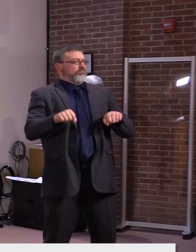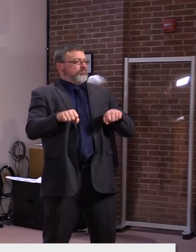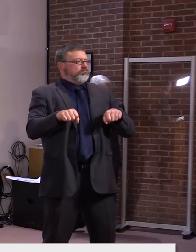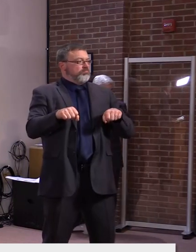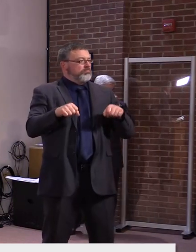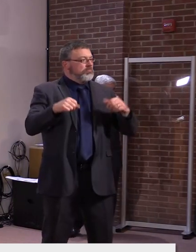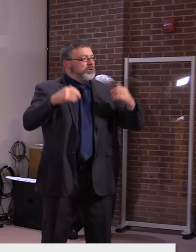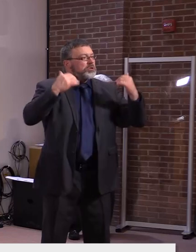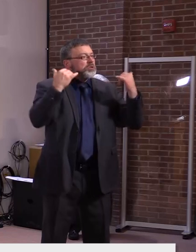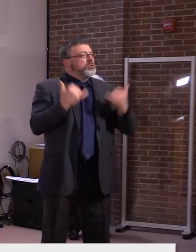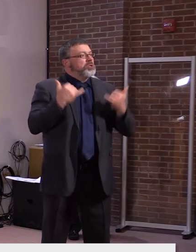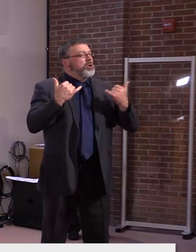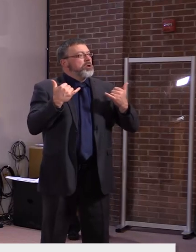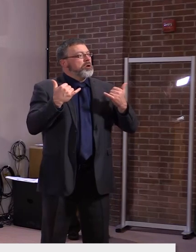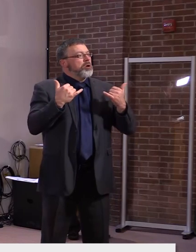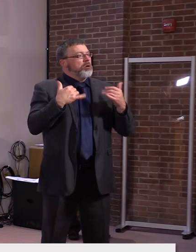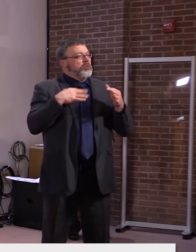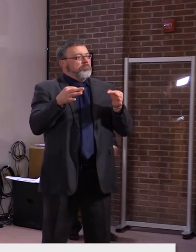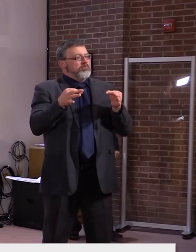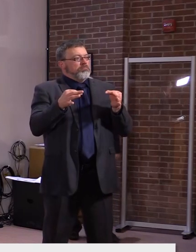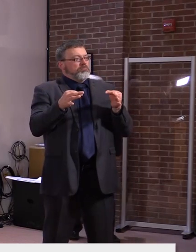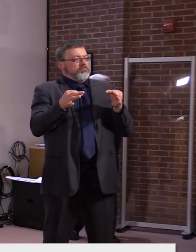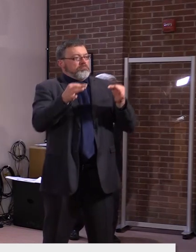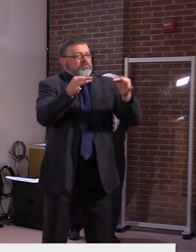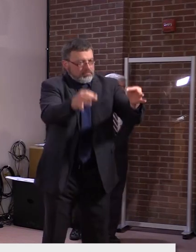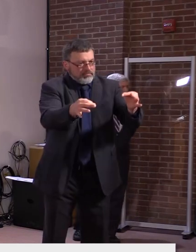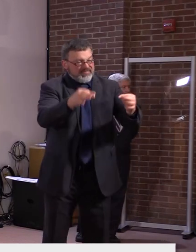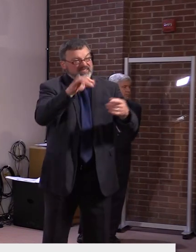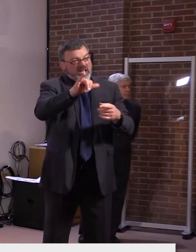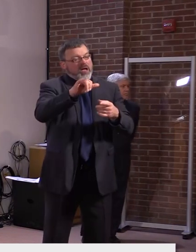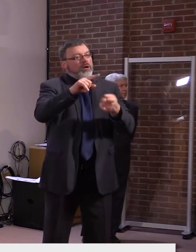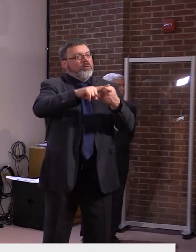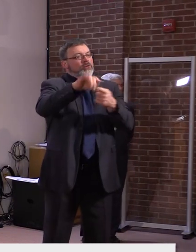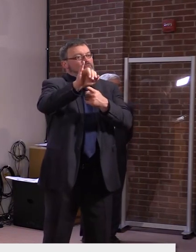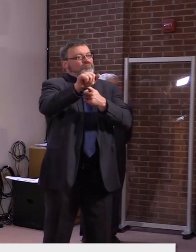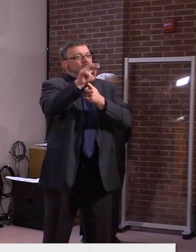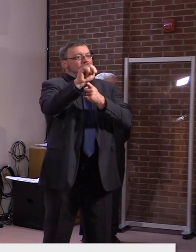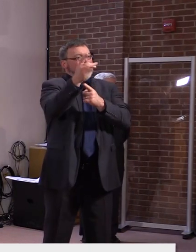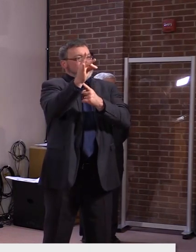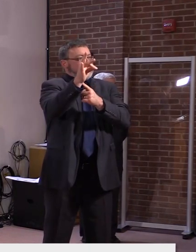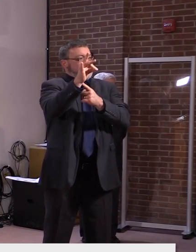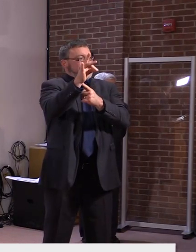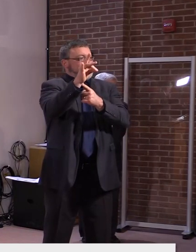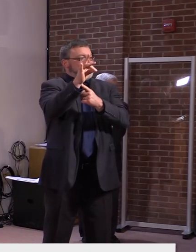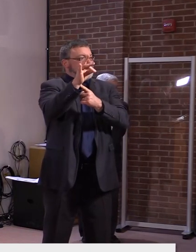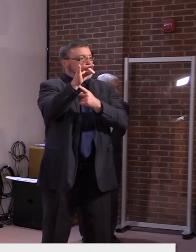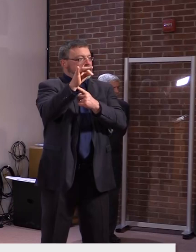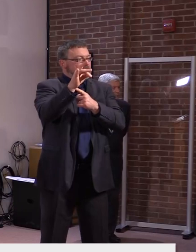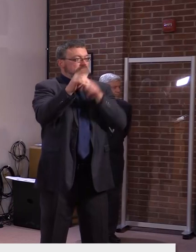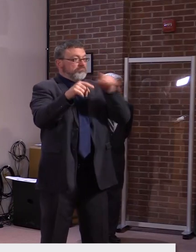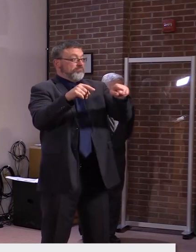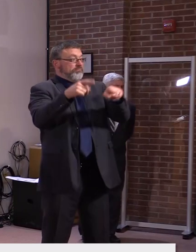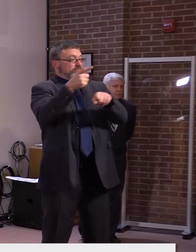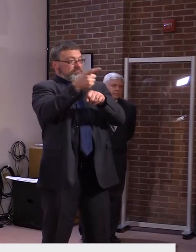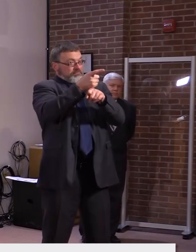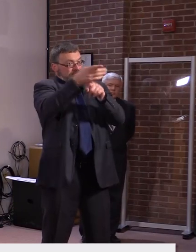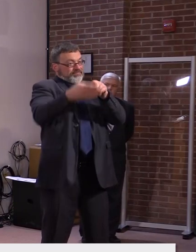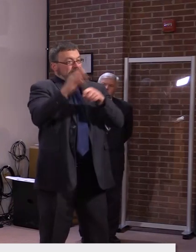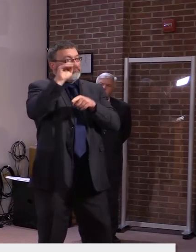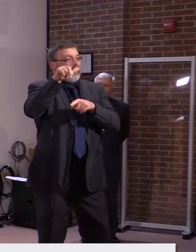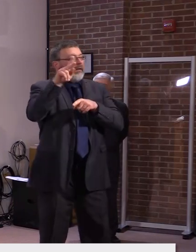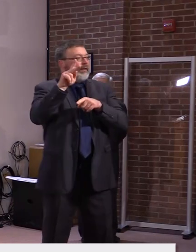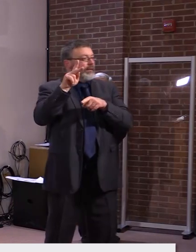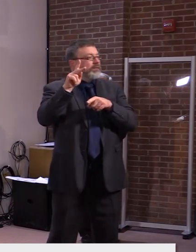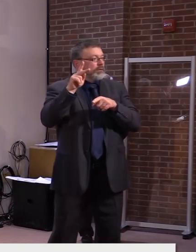January 18th, which is the first day of school after the Martin Luther King Day holiday. We are pushing this date back for two reasons.